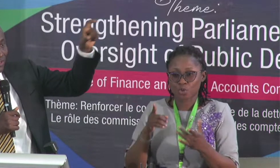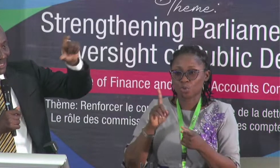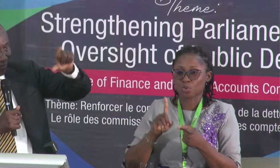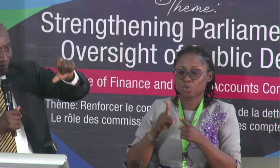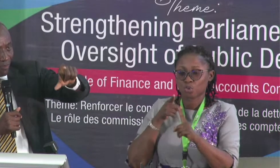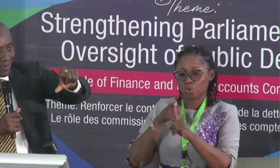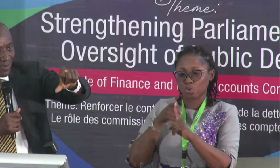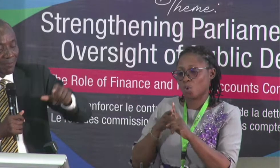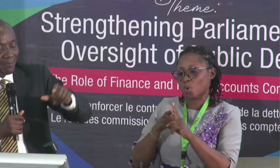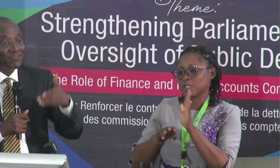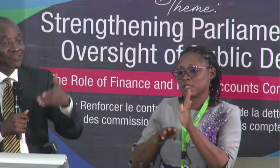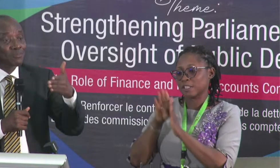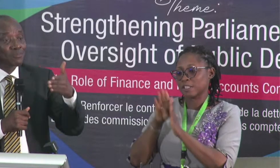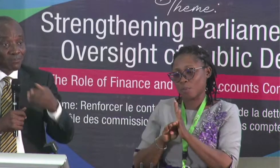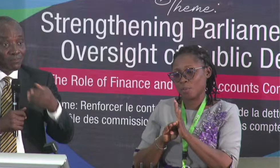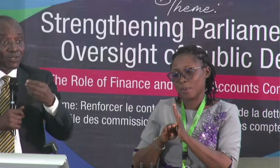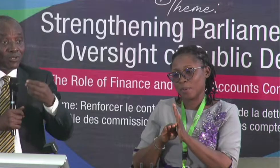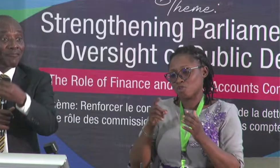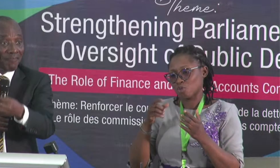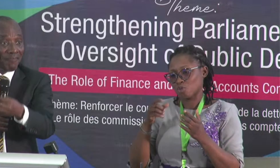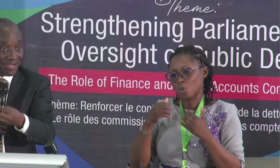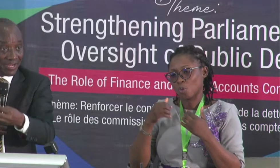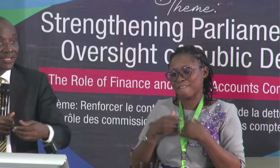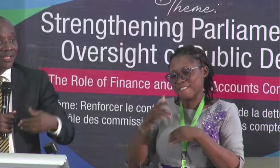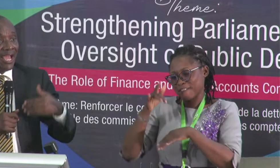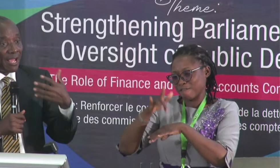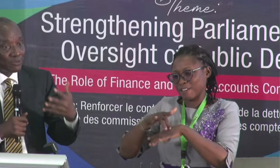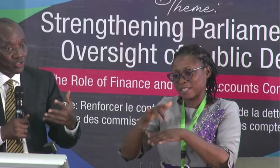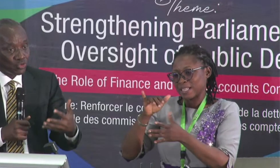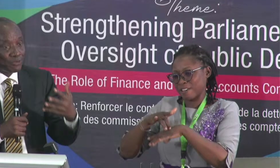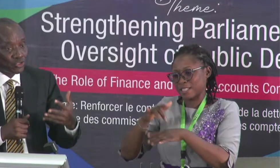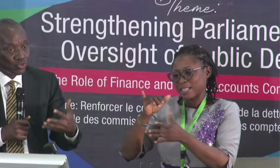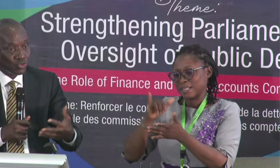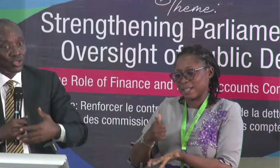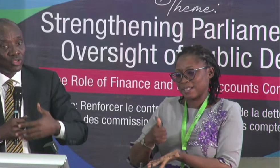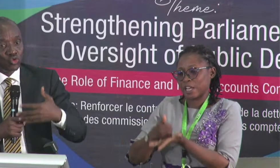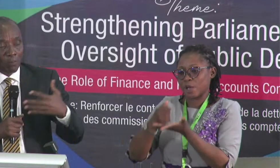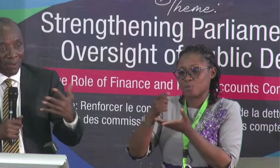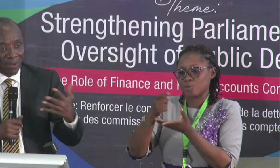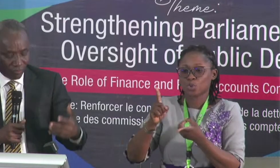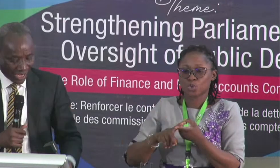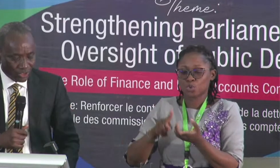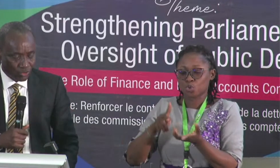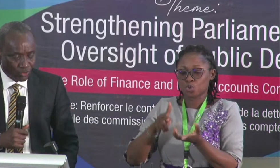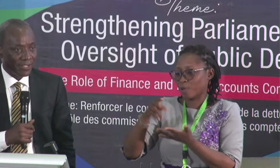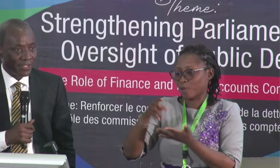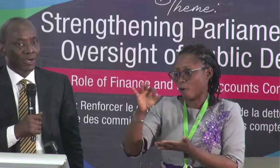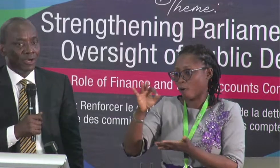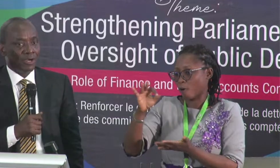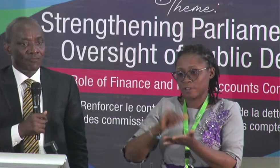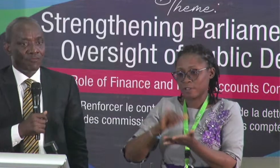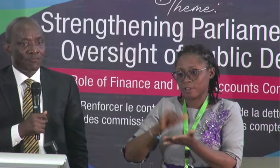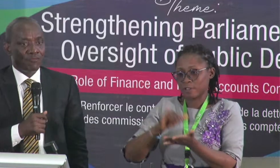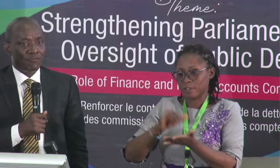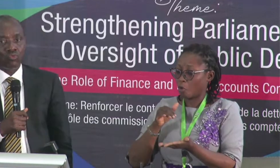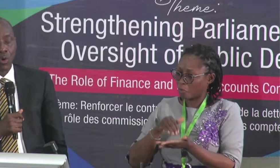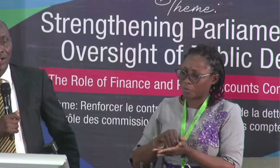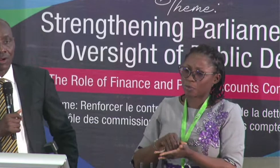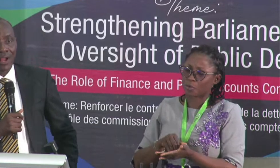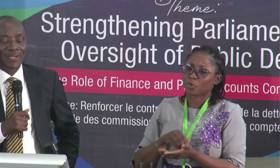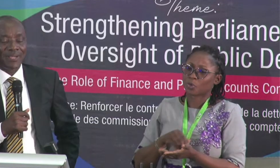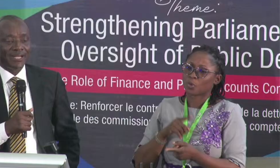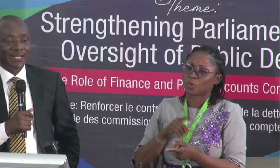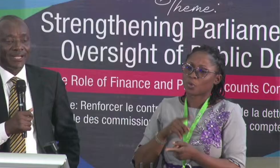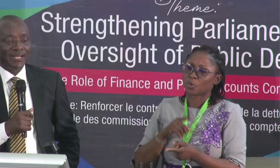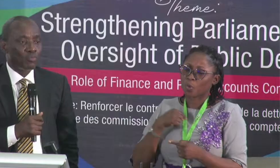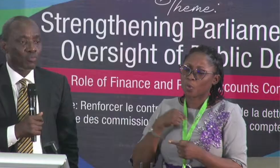towards development that may have spillover effect that helps you to pay off. That's why oftentimes when we